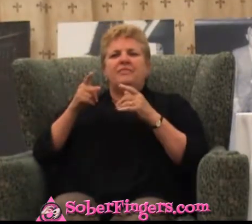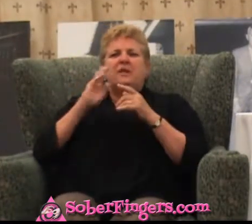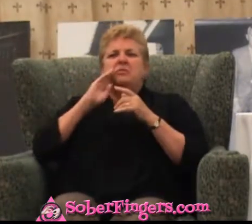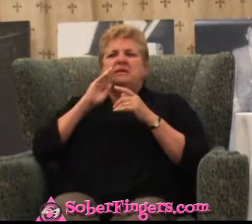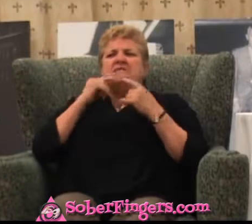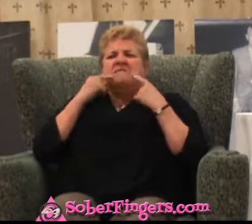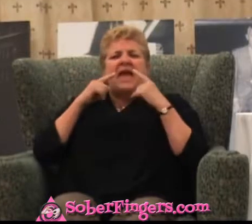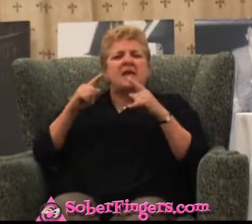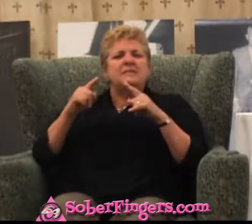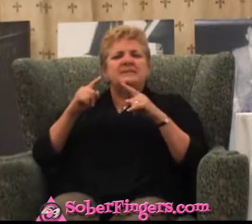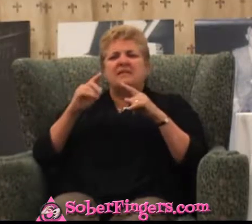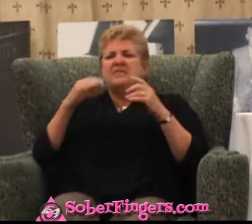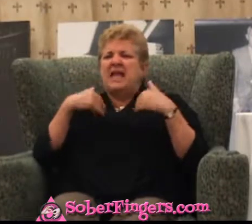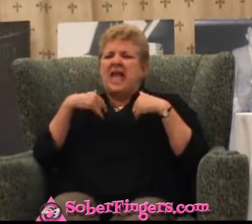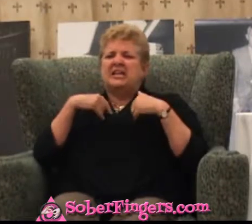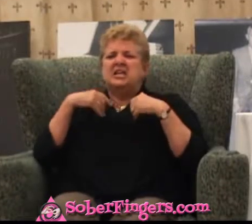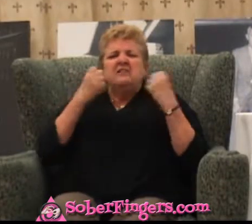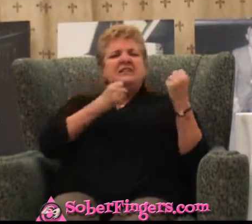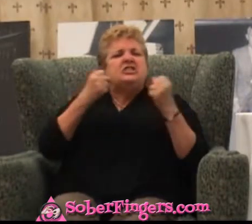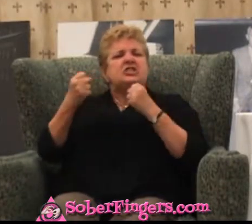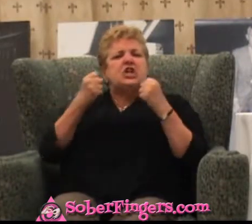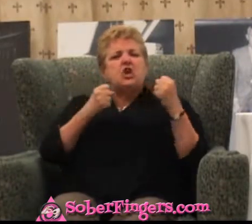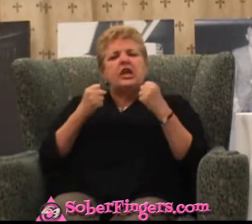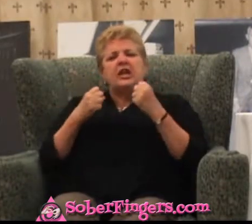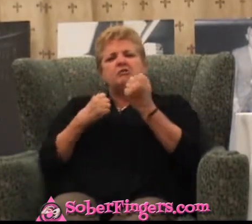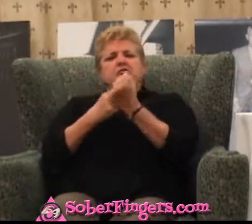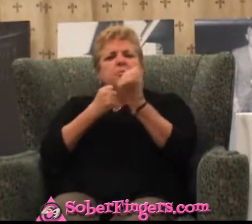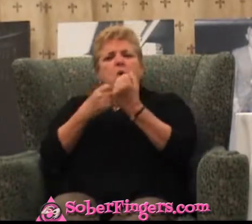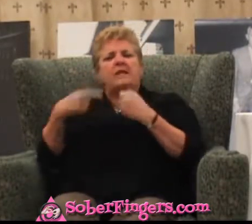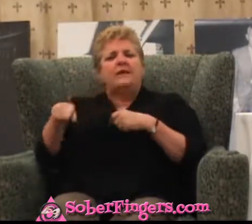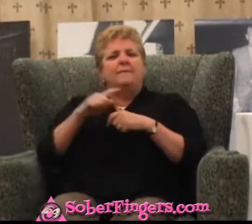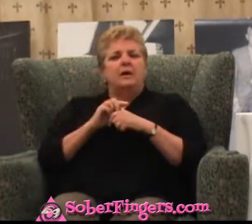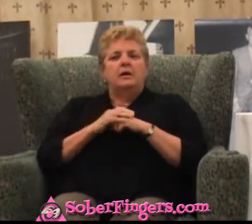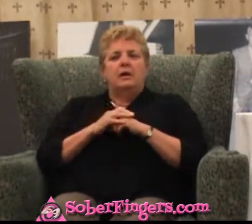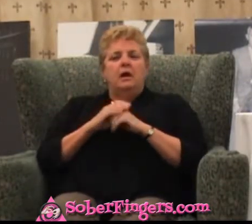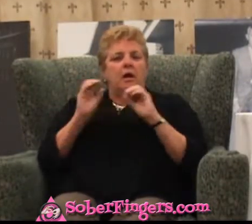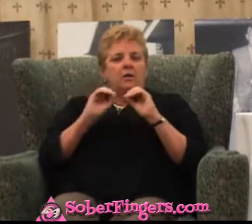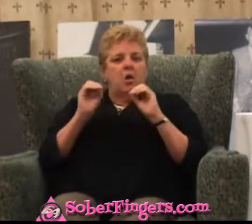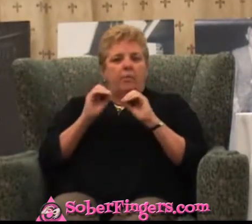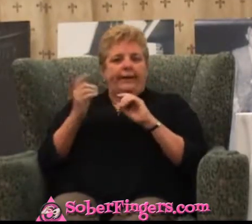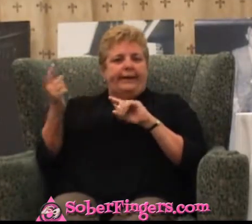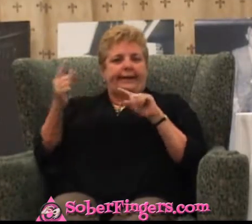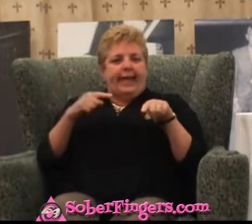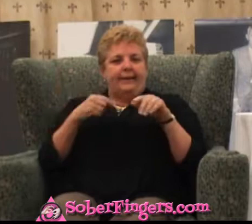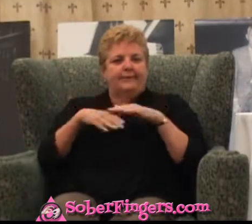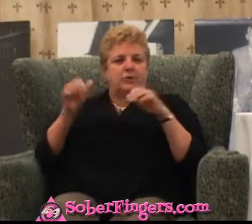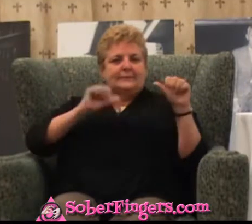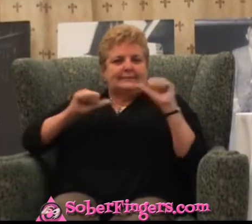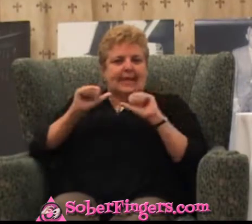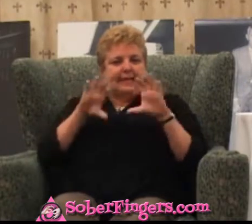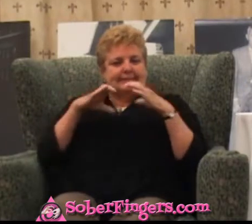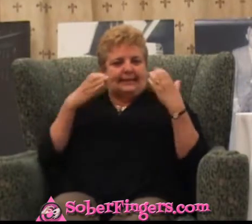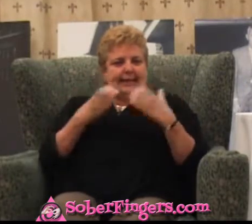had cheerleaders on the sidelines cheering for them. Nobody ever came in science class. Yes, Ronald, that's the right